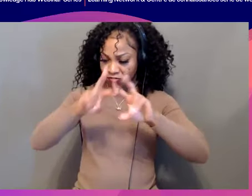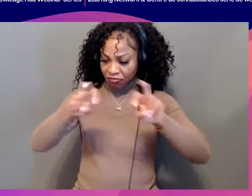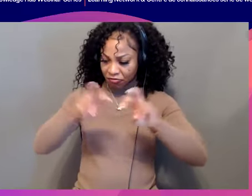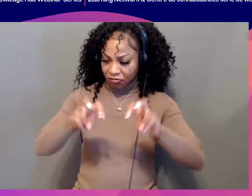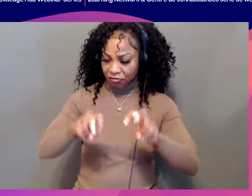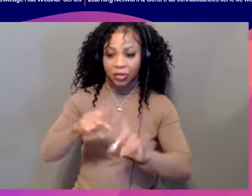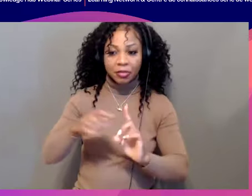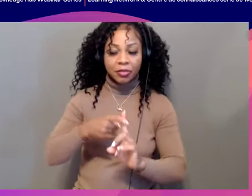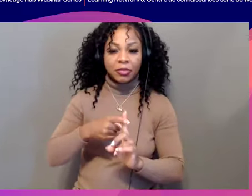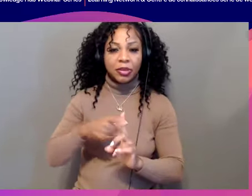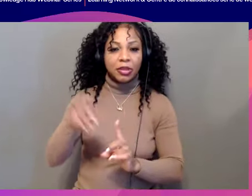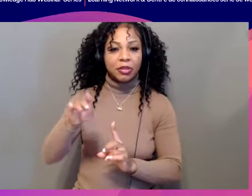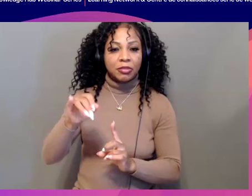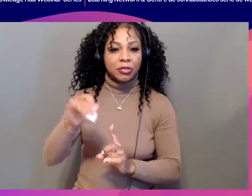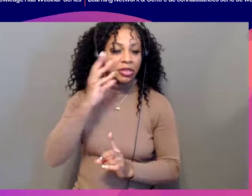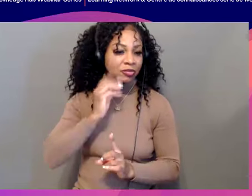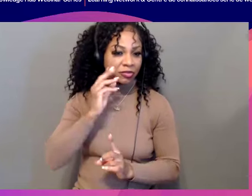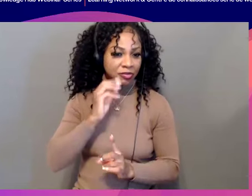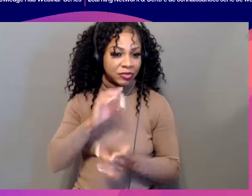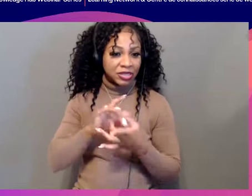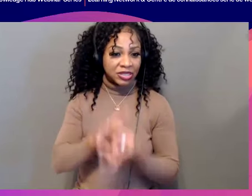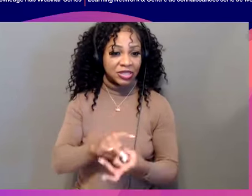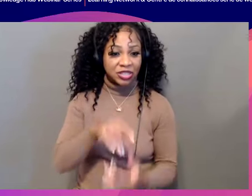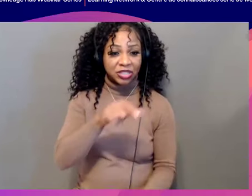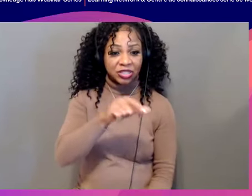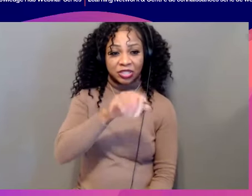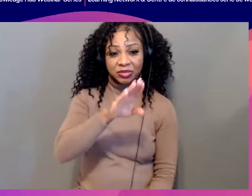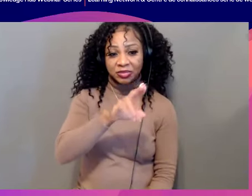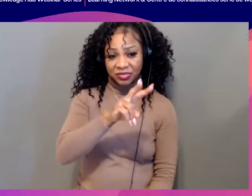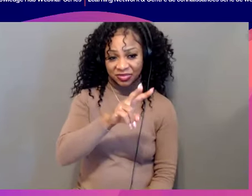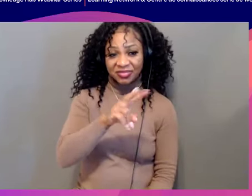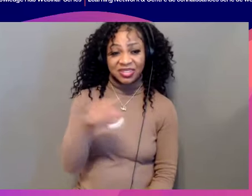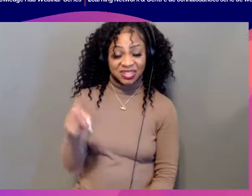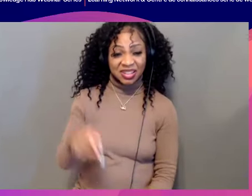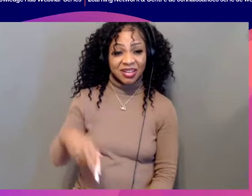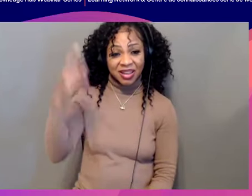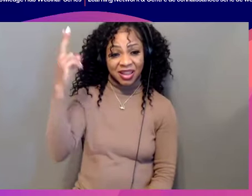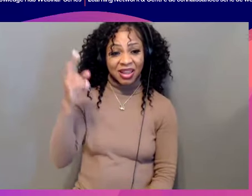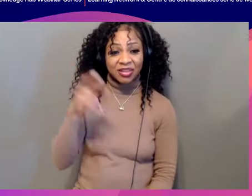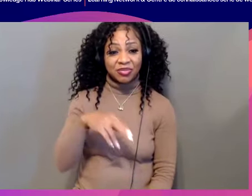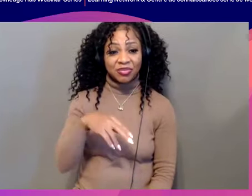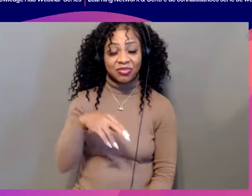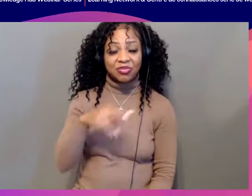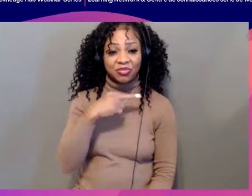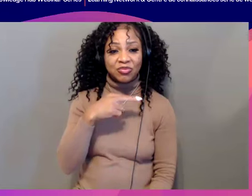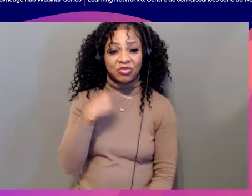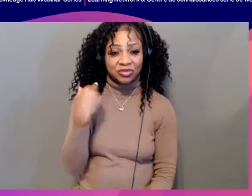bisexual experiences in terms of gender-based violence, they're also at higher risk of